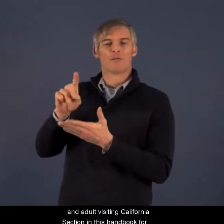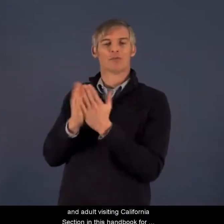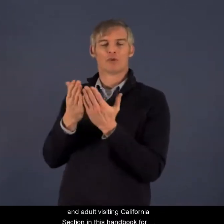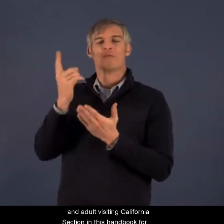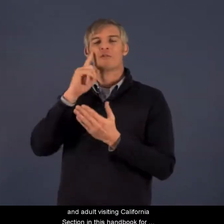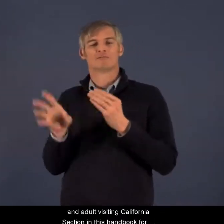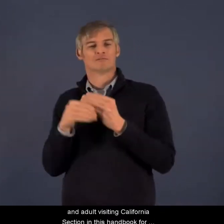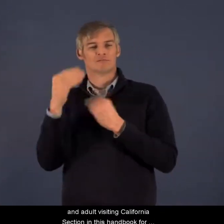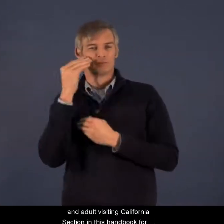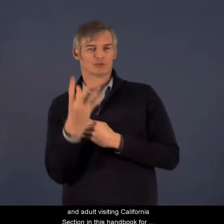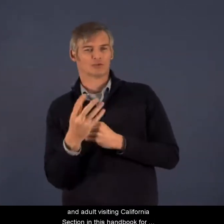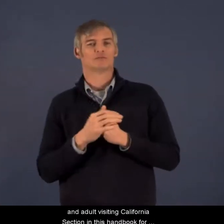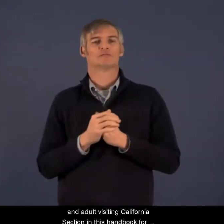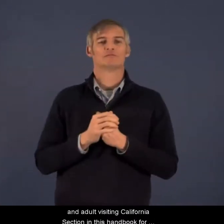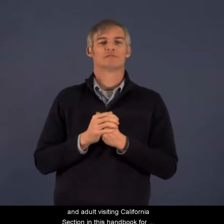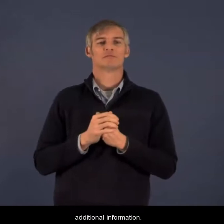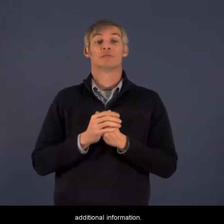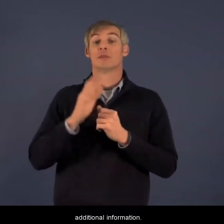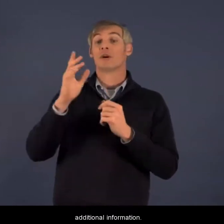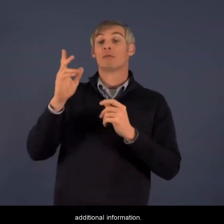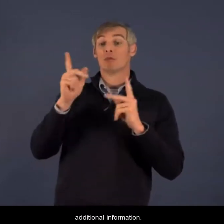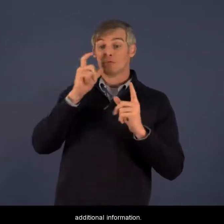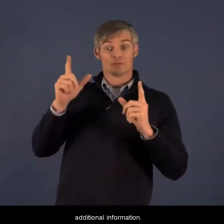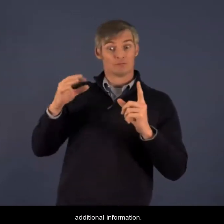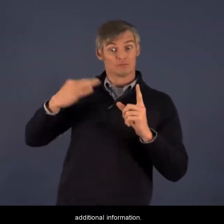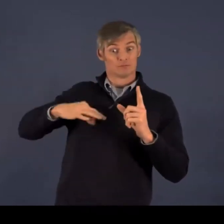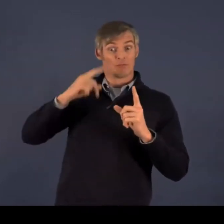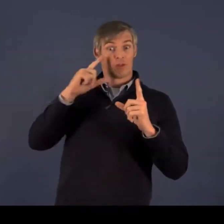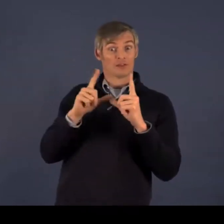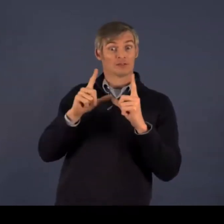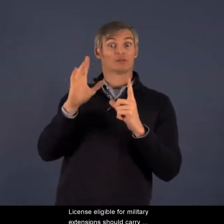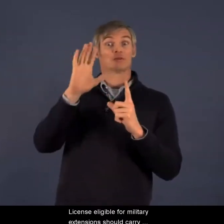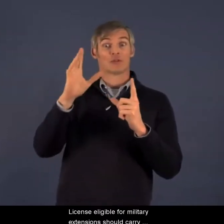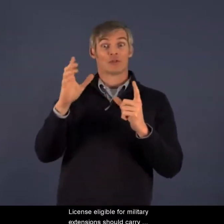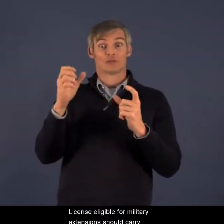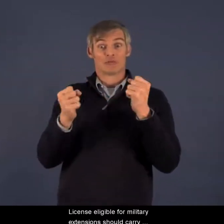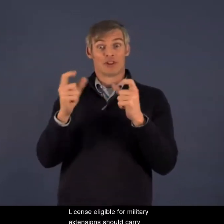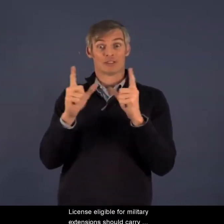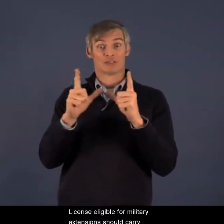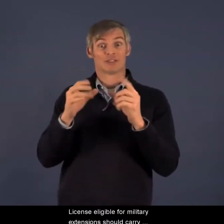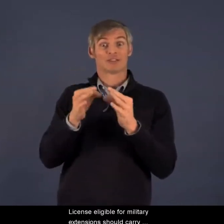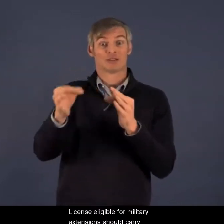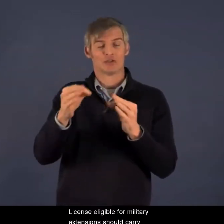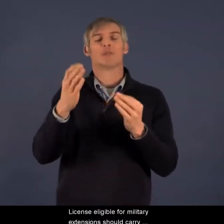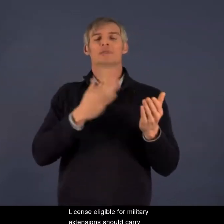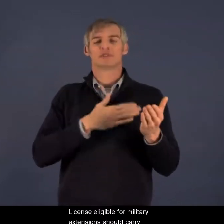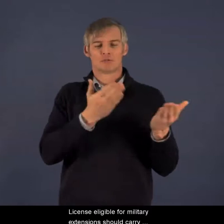Visiting California sections in this handbook for additional information. Licensees eligible for military